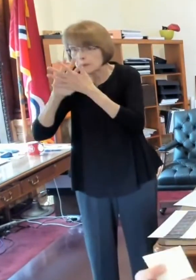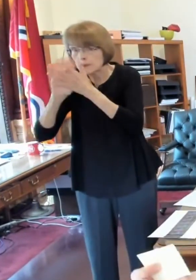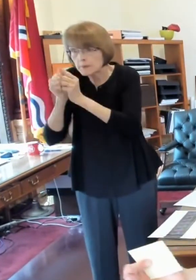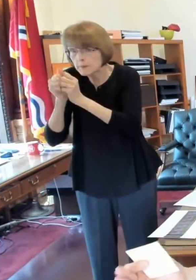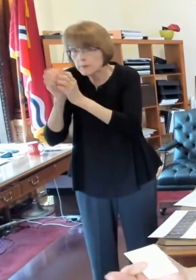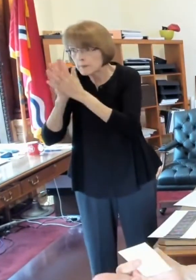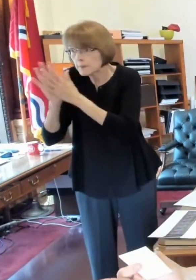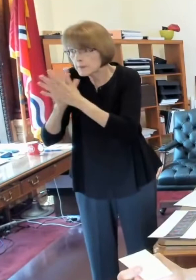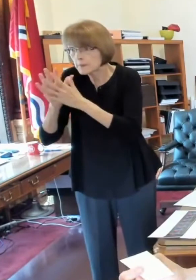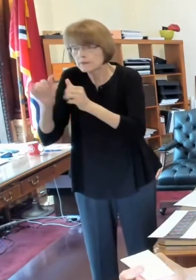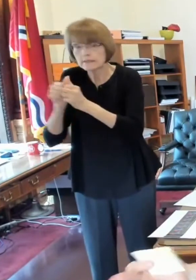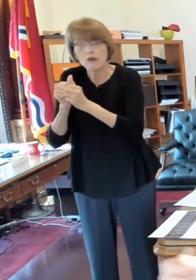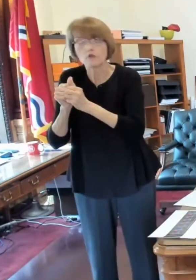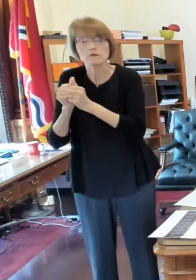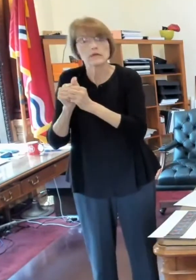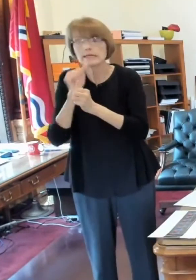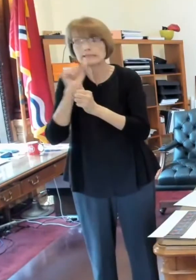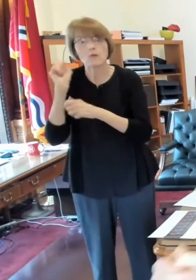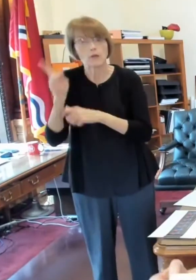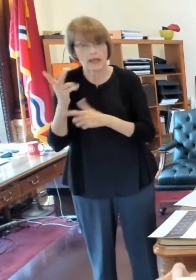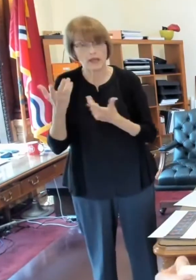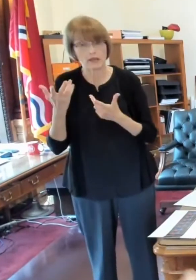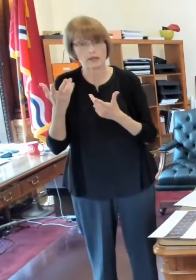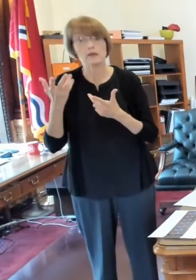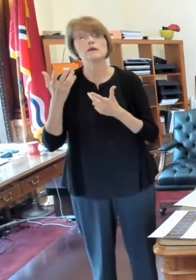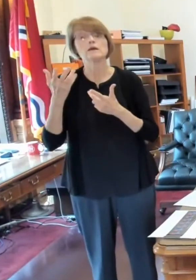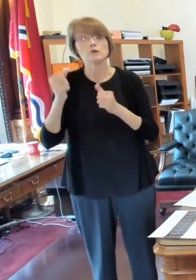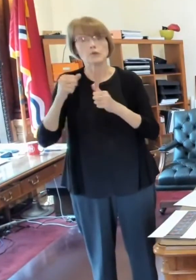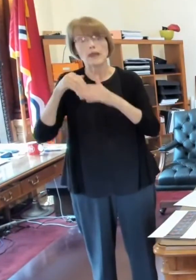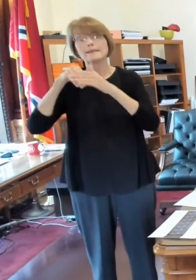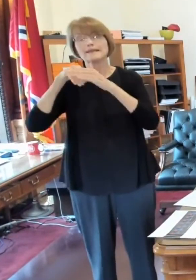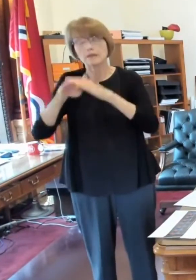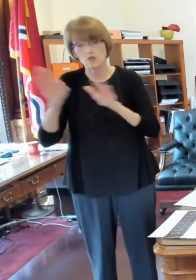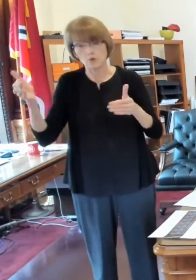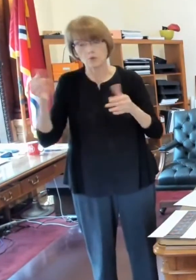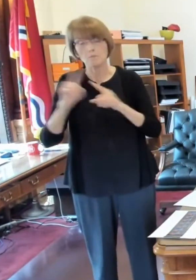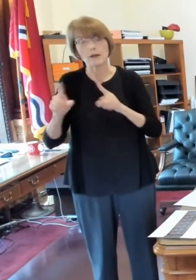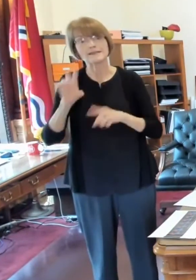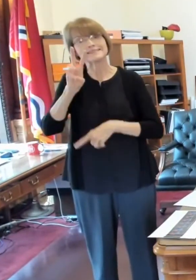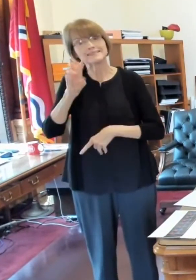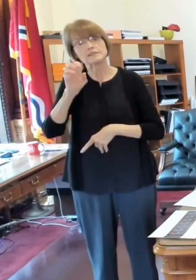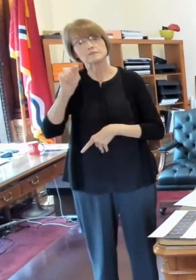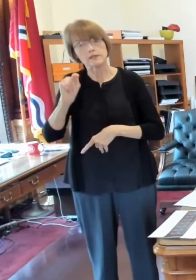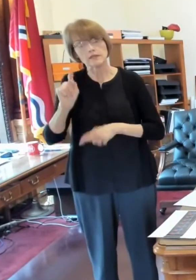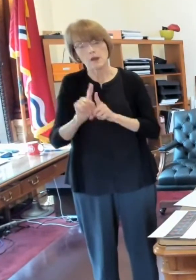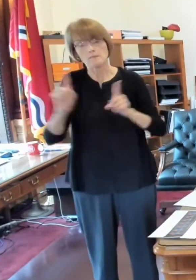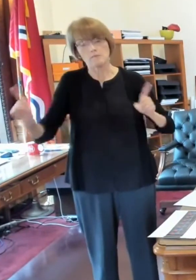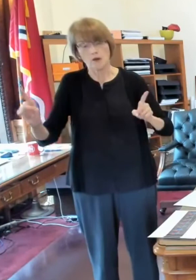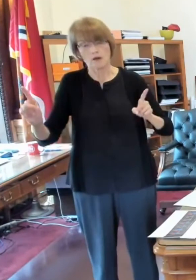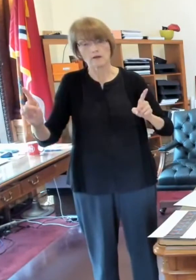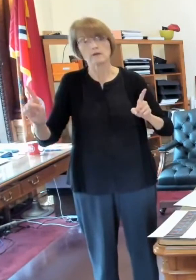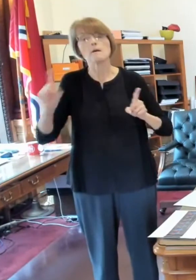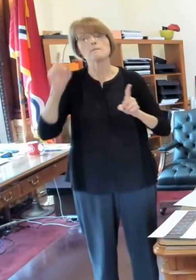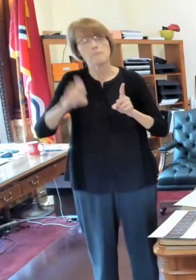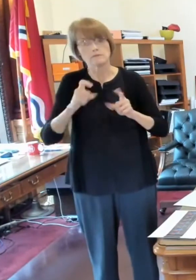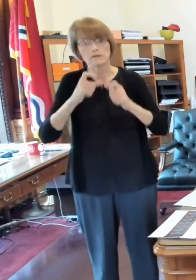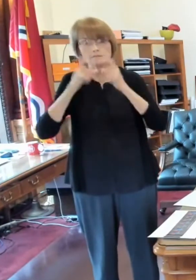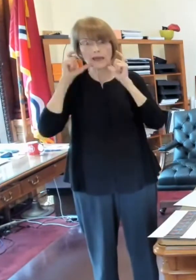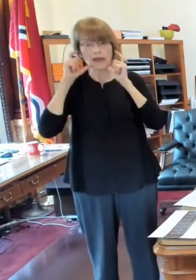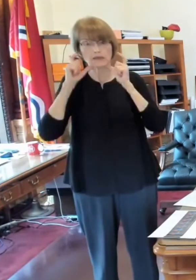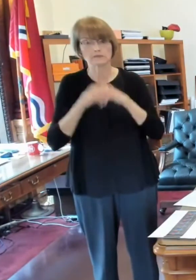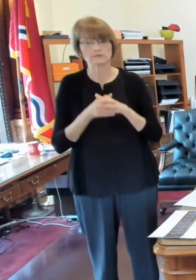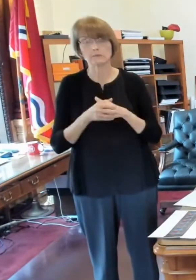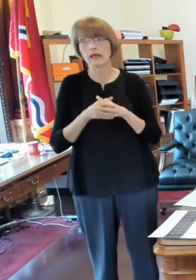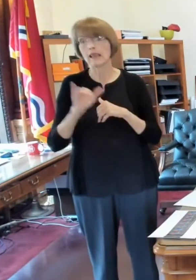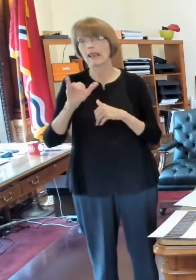then that's not okay. We have to be at least 6 feet apart, and we have to be wearing masks. So when I think of large venues, I think of places